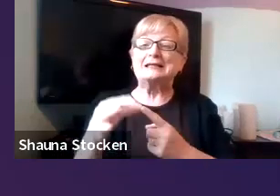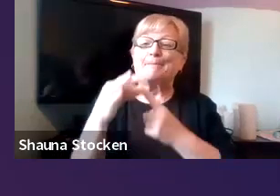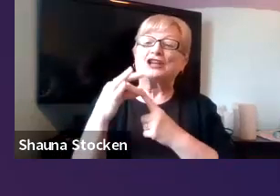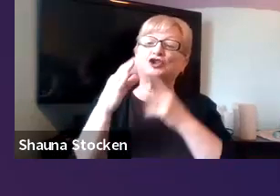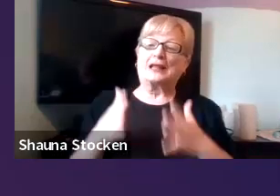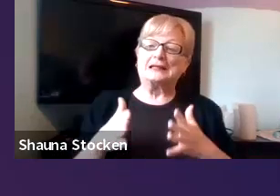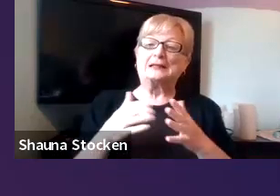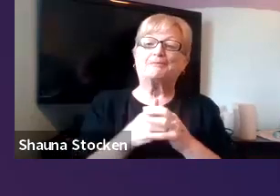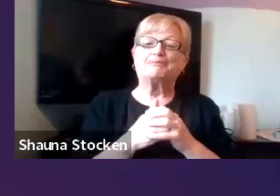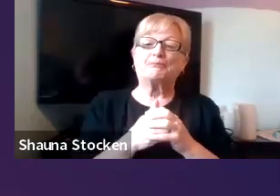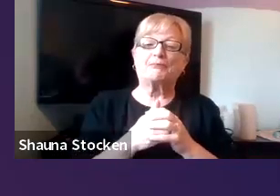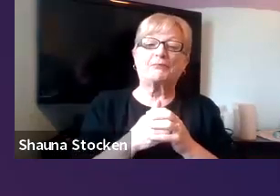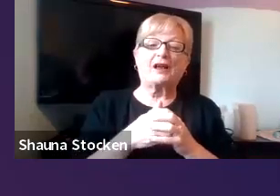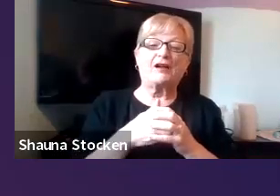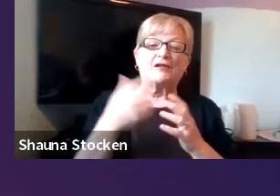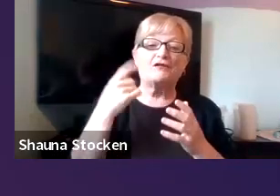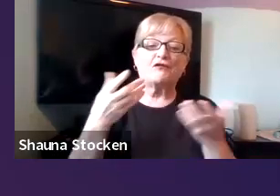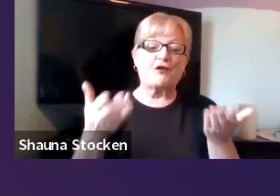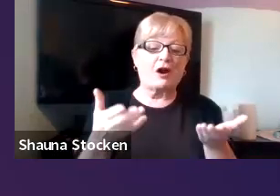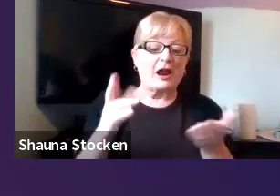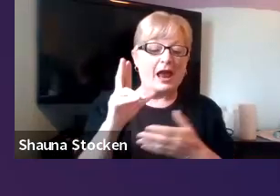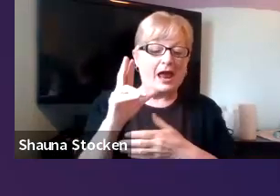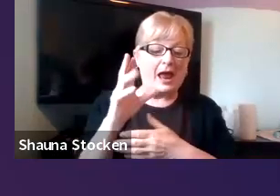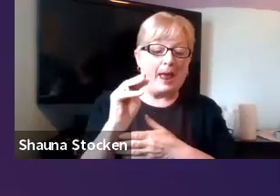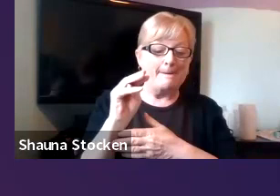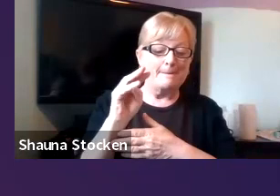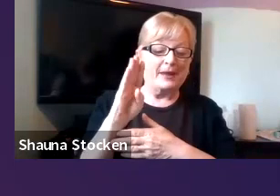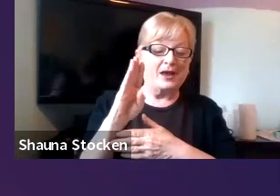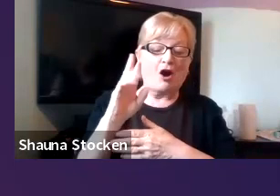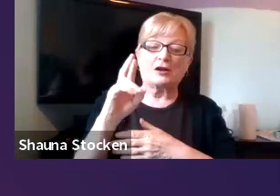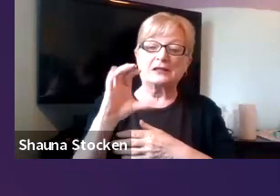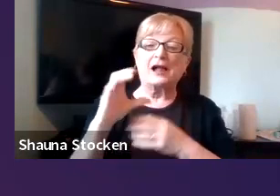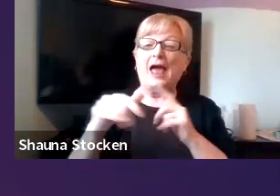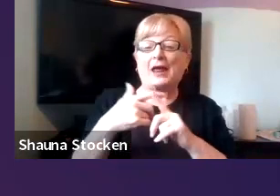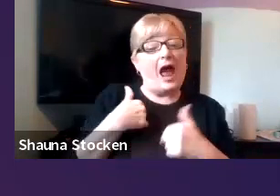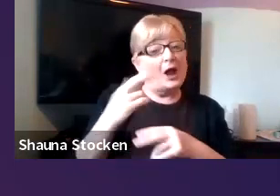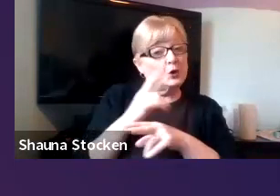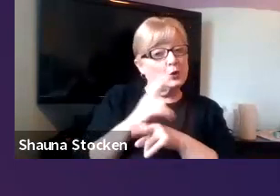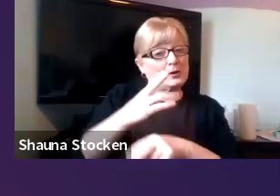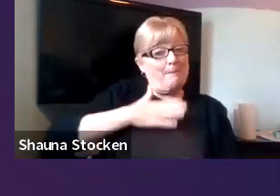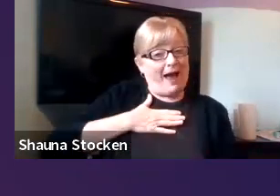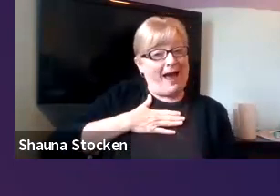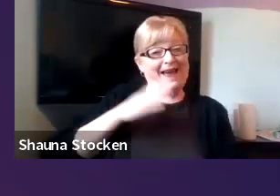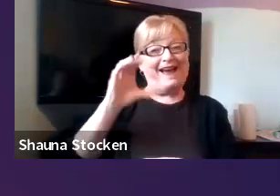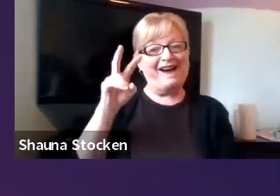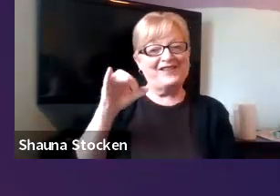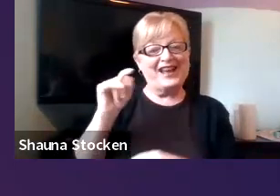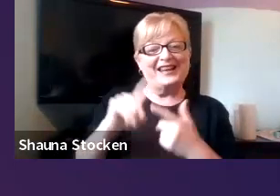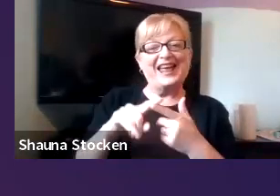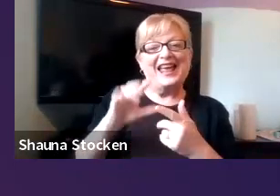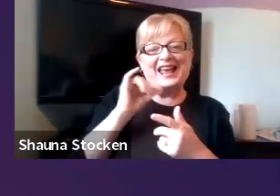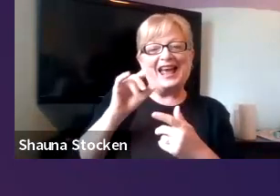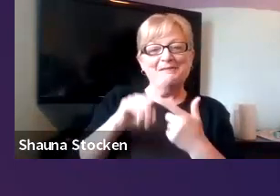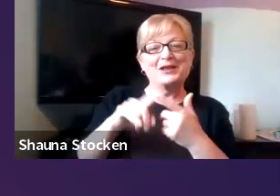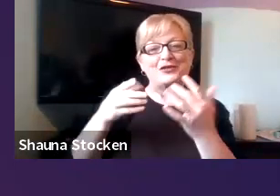for MDRC. And I use the oven that I will be highlighting. It can also be run through an